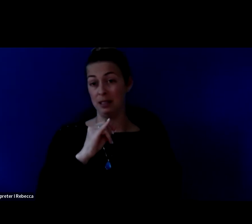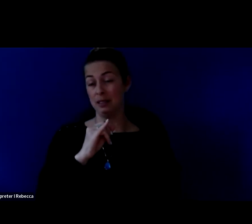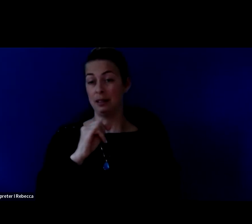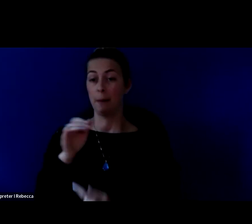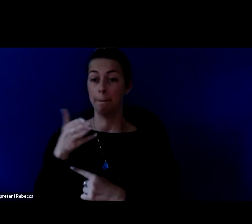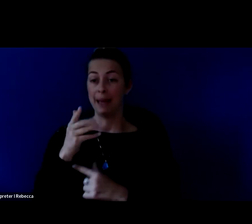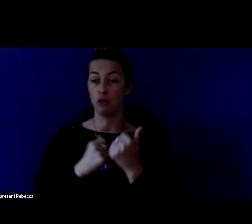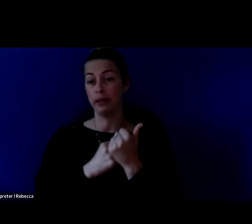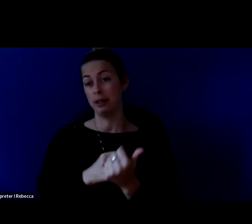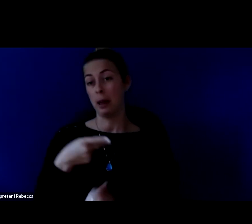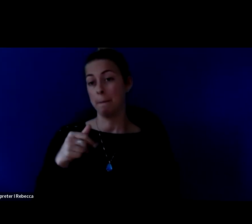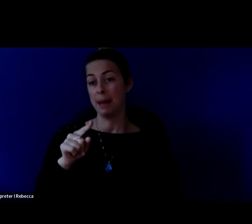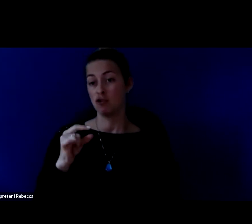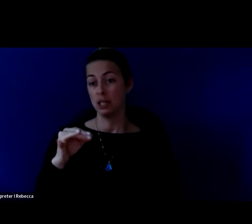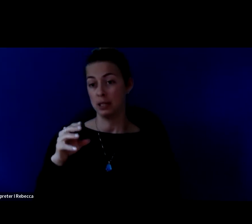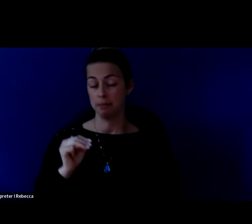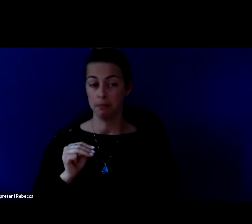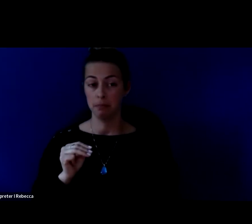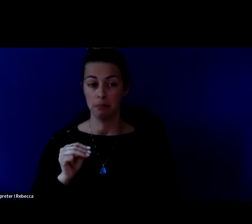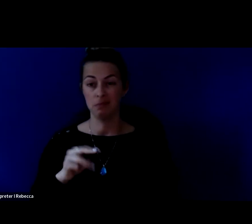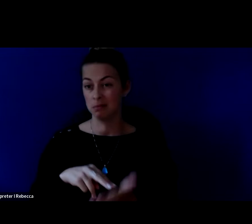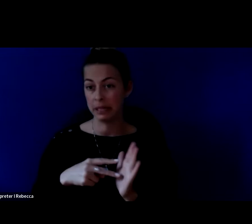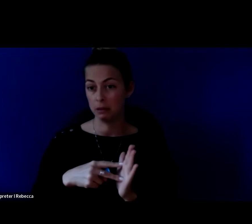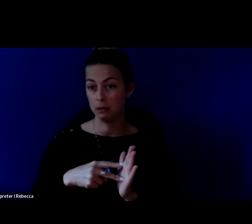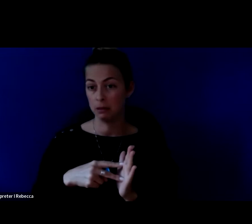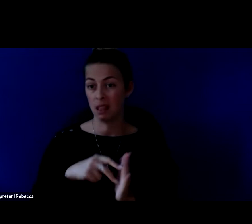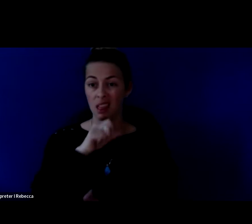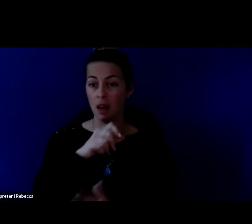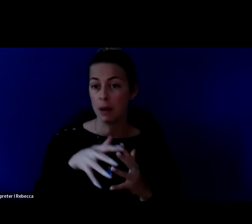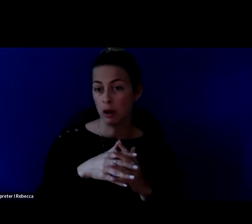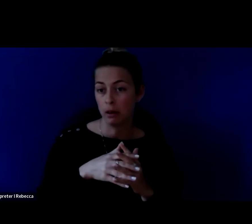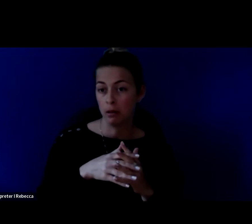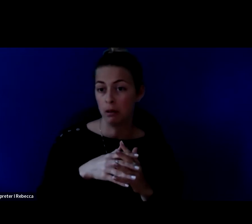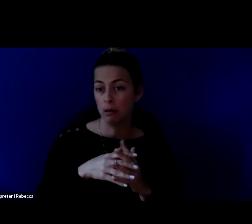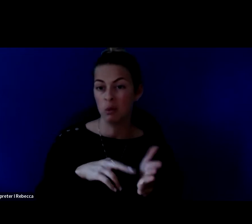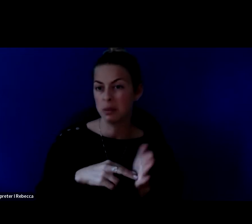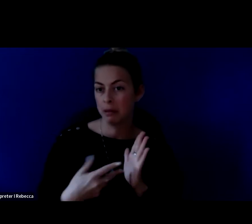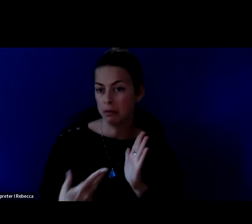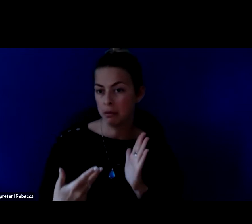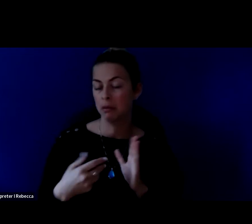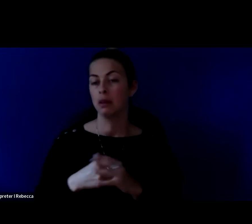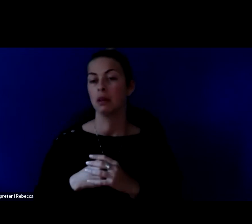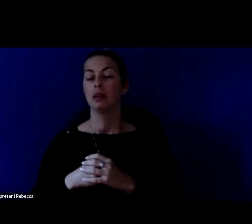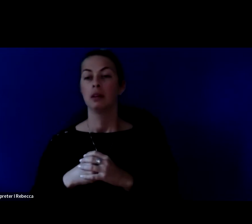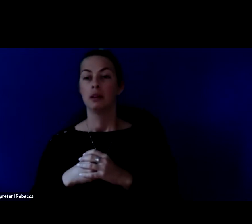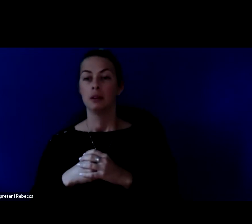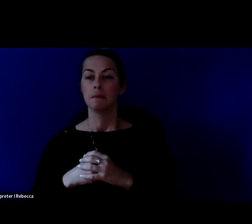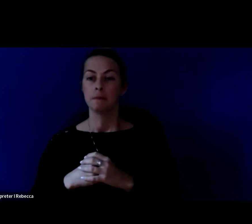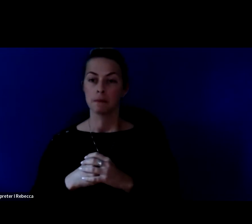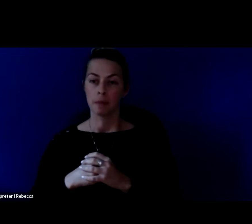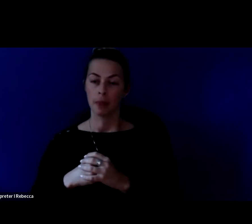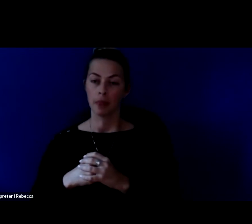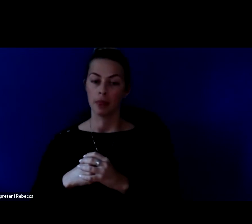by patriotism? What does it mean to love America? What does it mean to be a patriot? And I think one